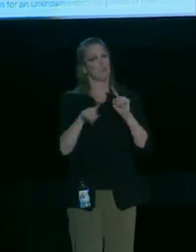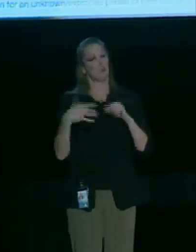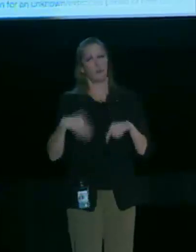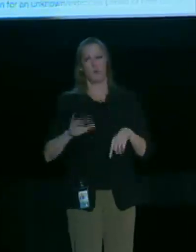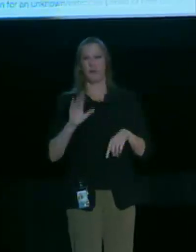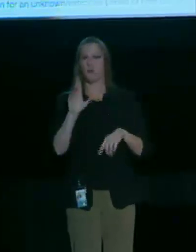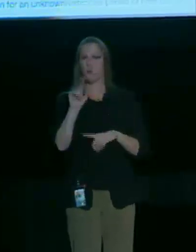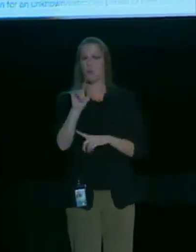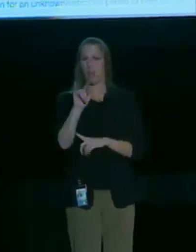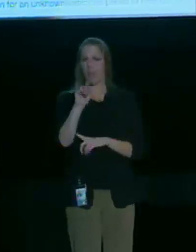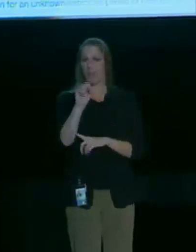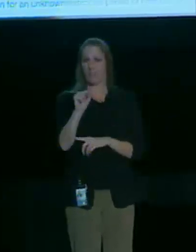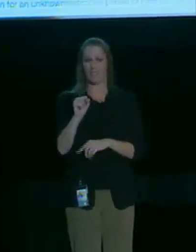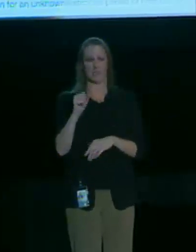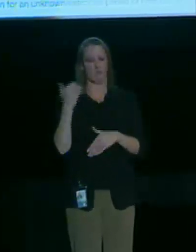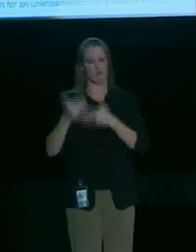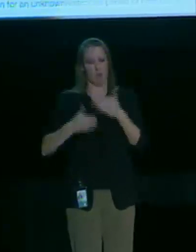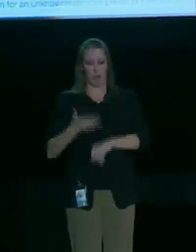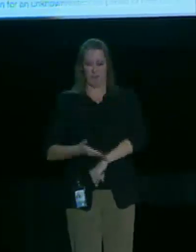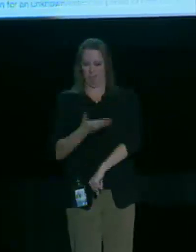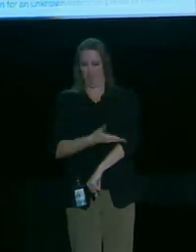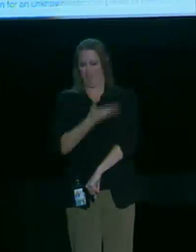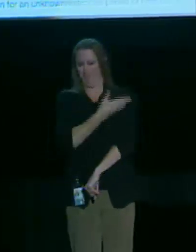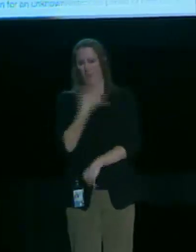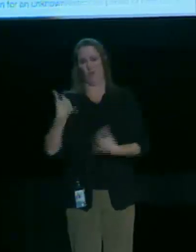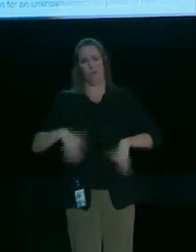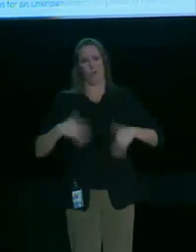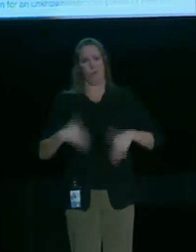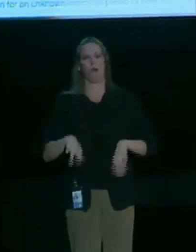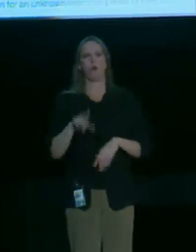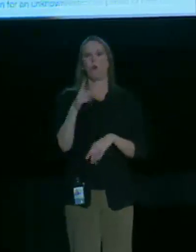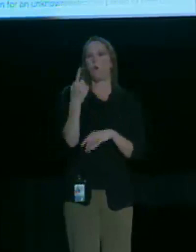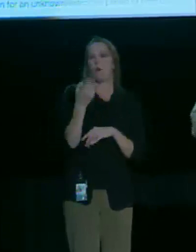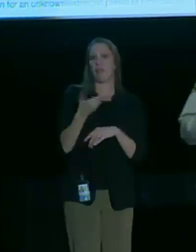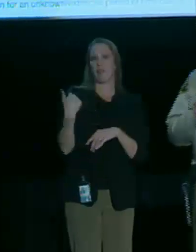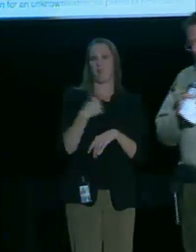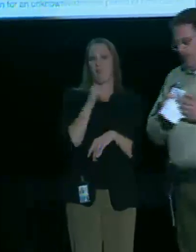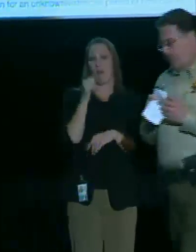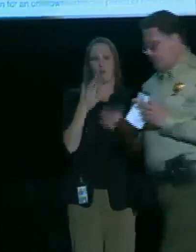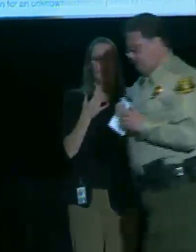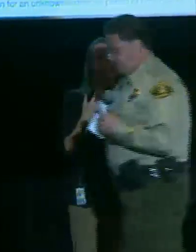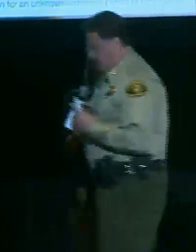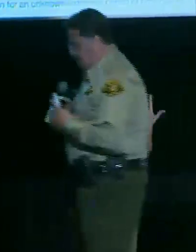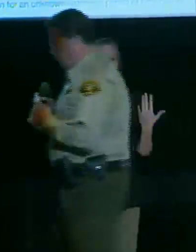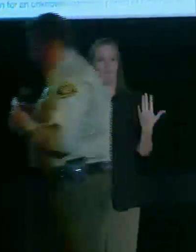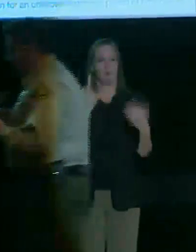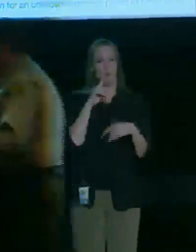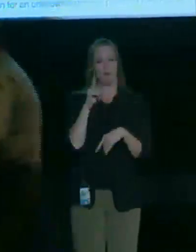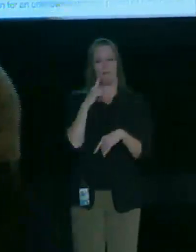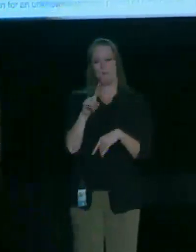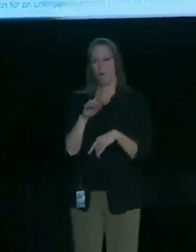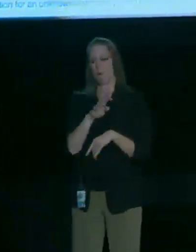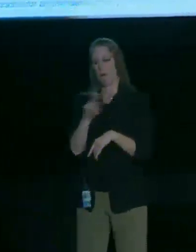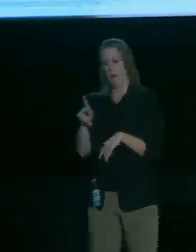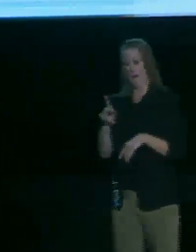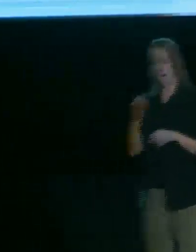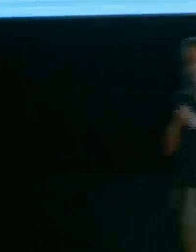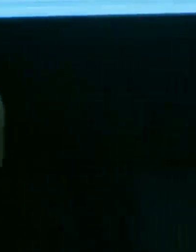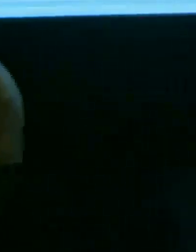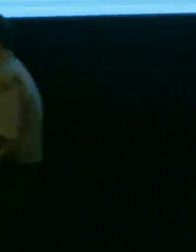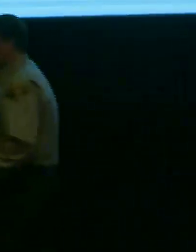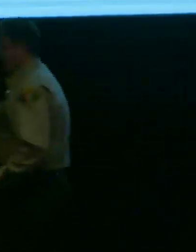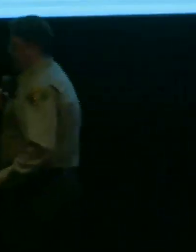extraordinary progress. The one utility that we won't wait for to repopulate everyone